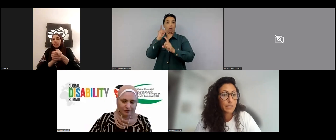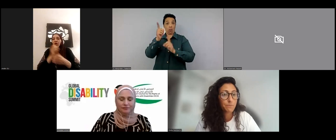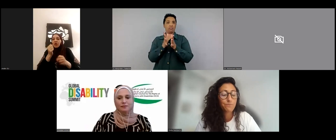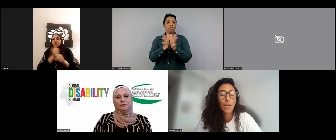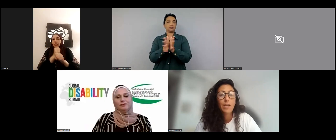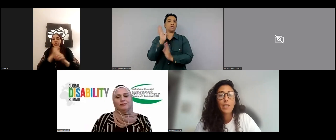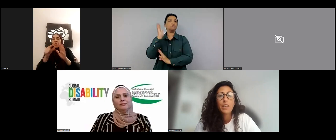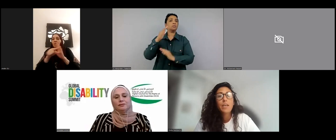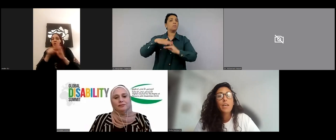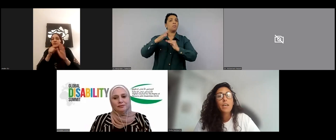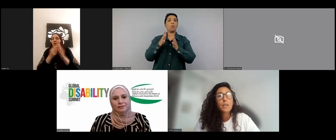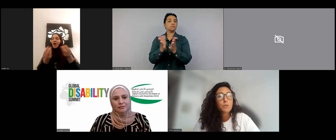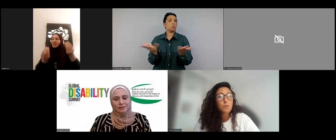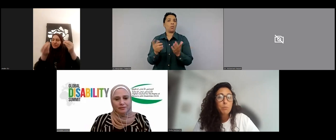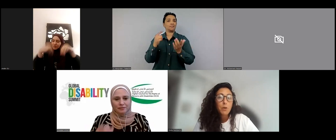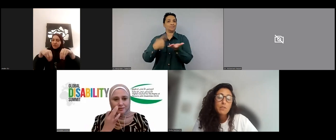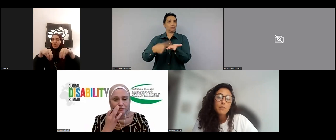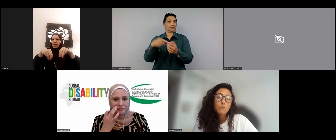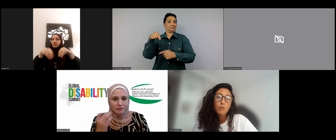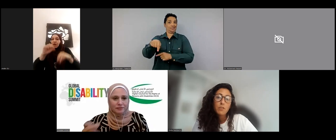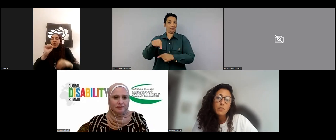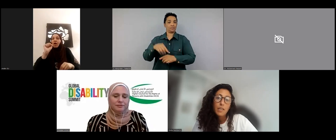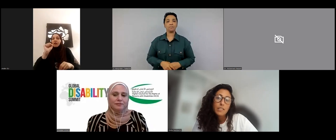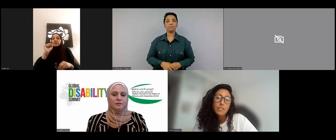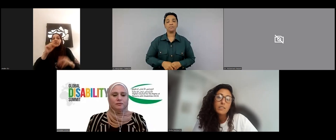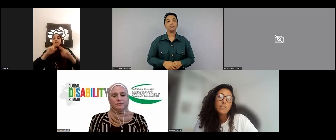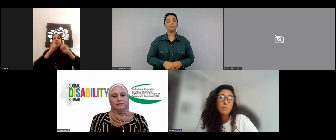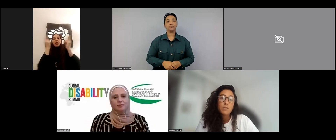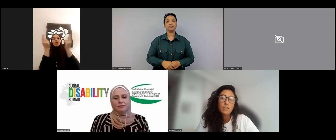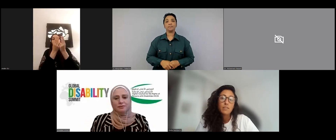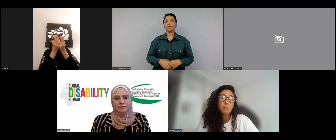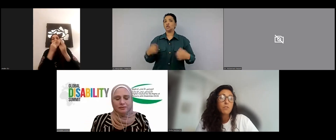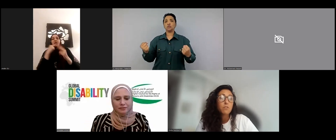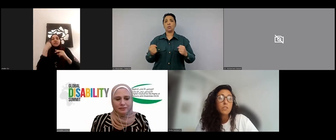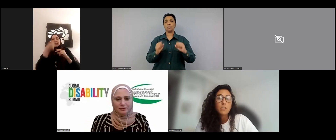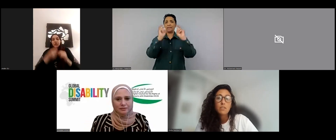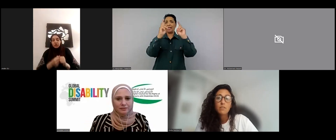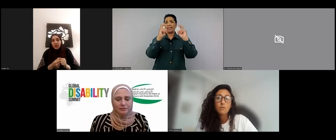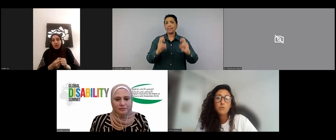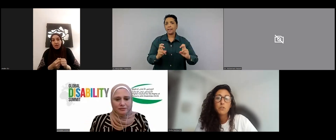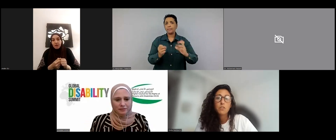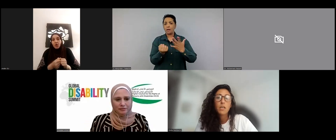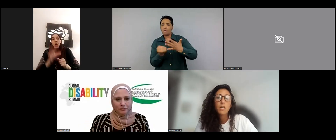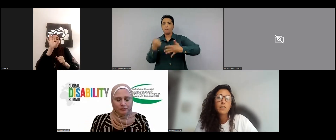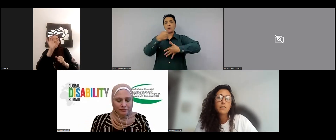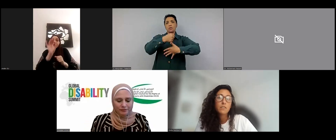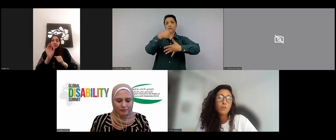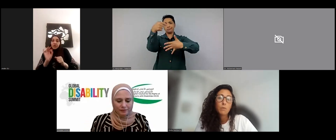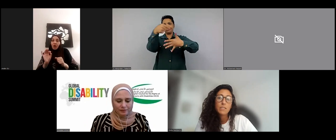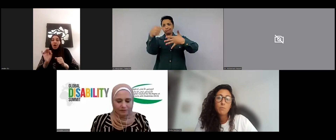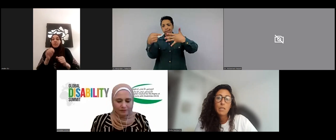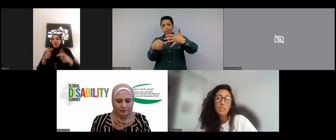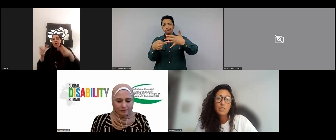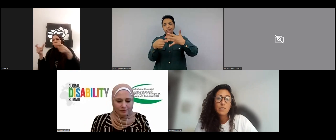Summit. So the process for selecting the teams and the priorities for the